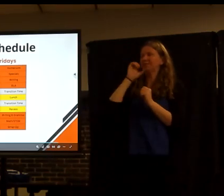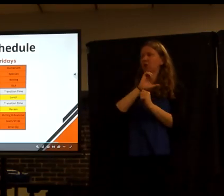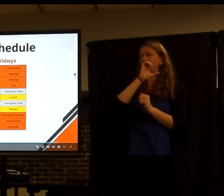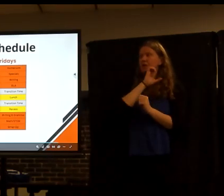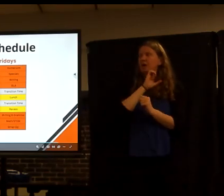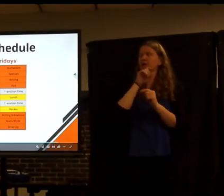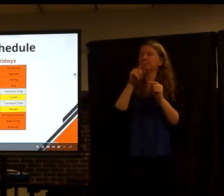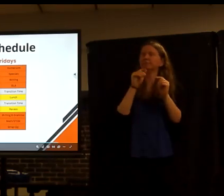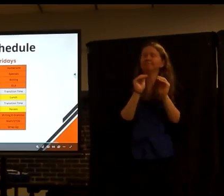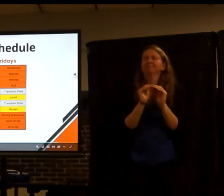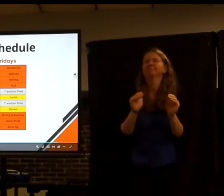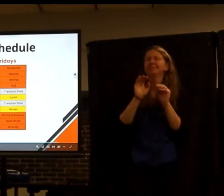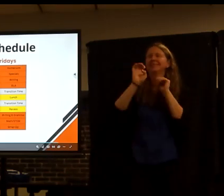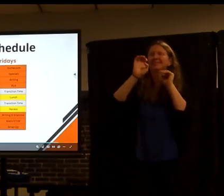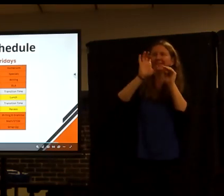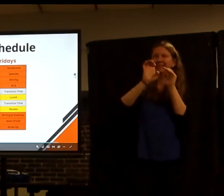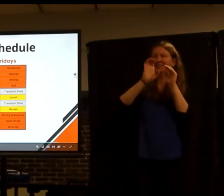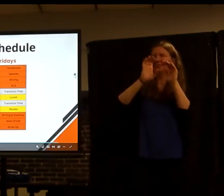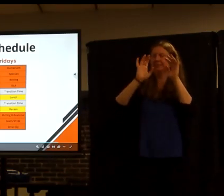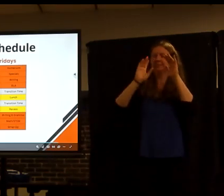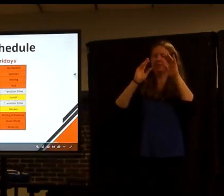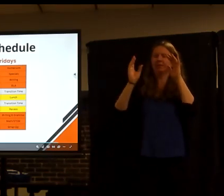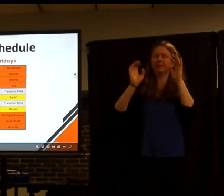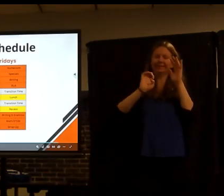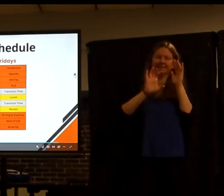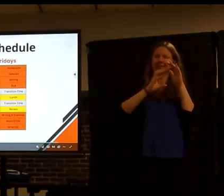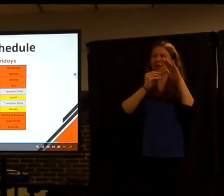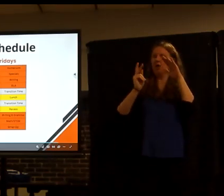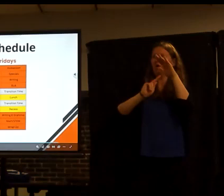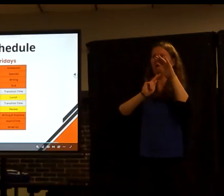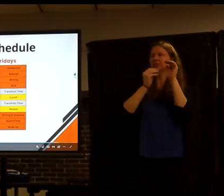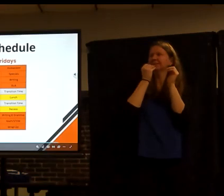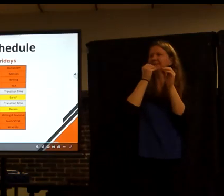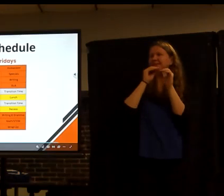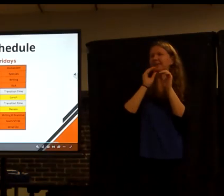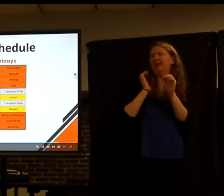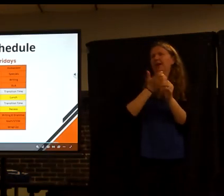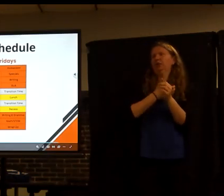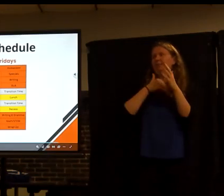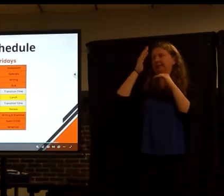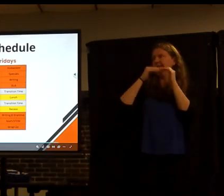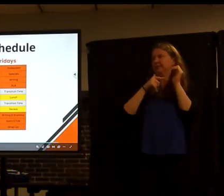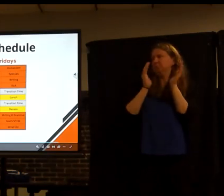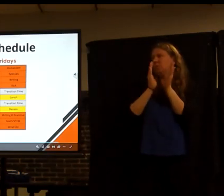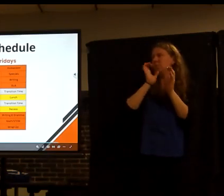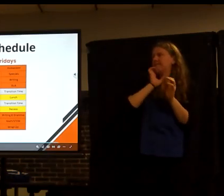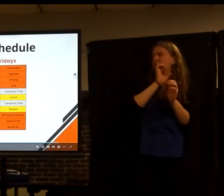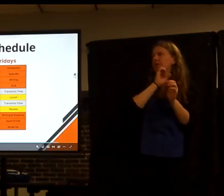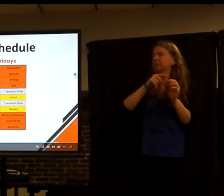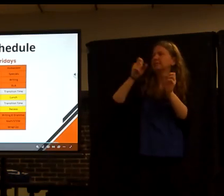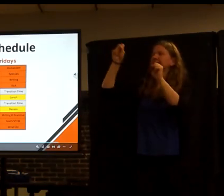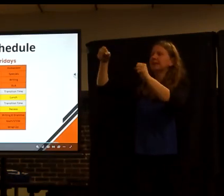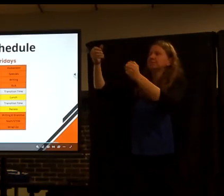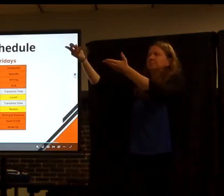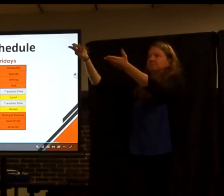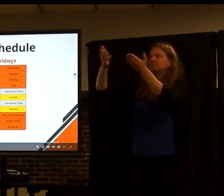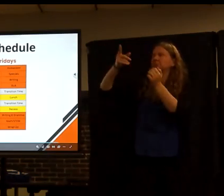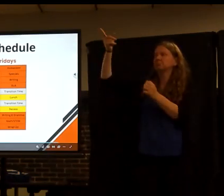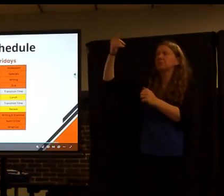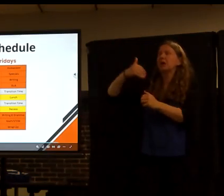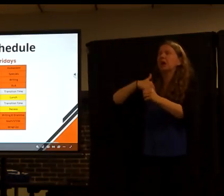lunch period for all of elementary. It used to be that we could divide up the grades a little more